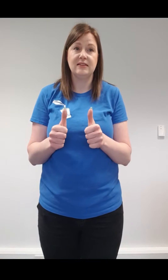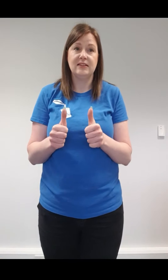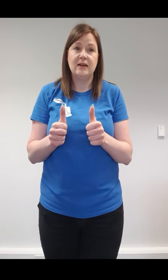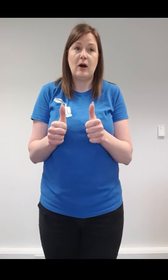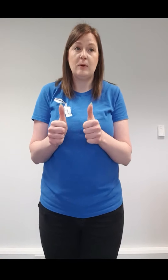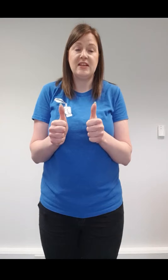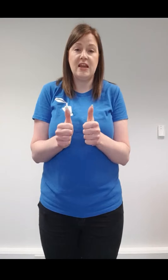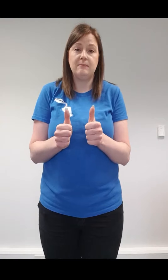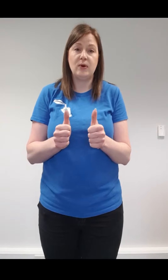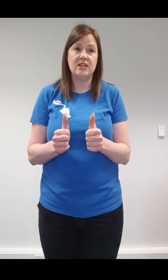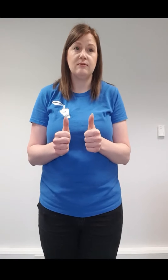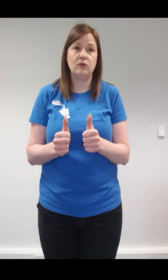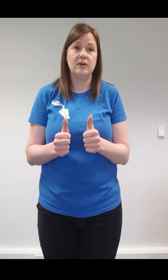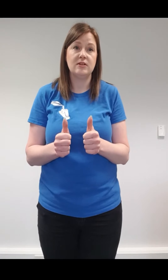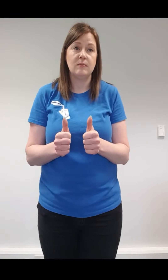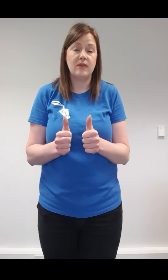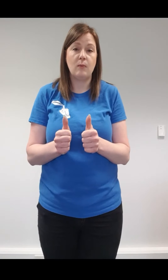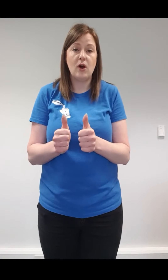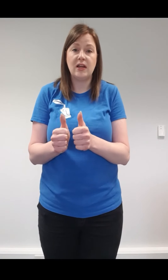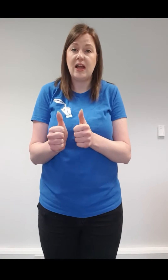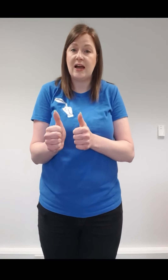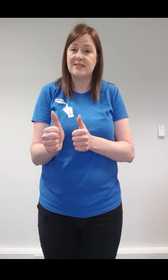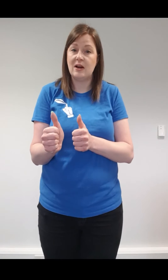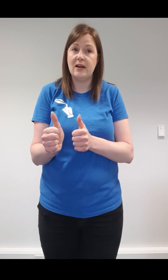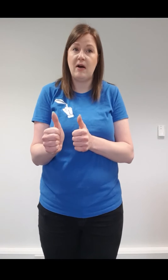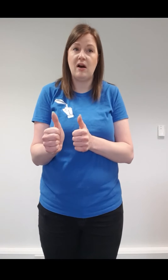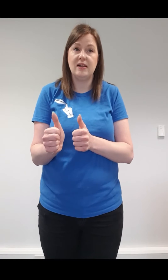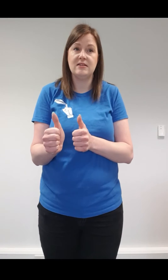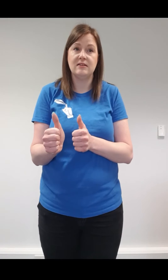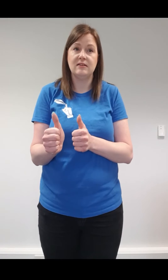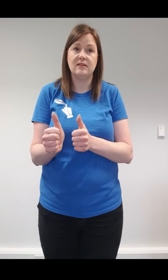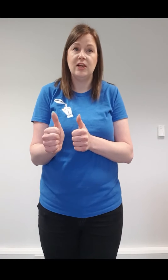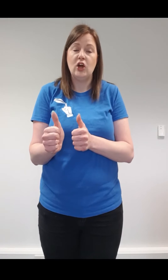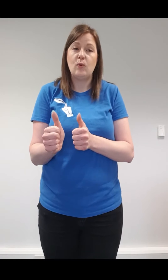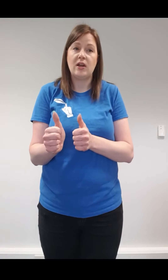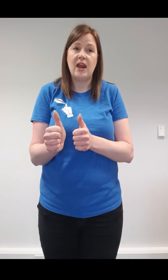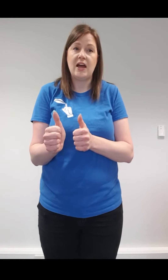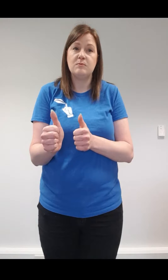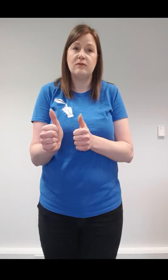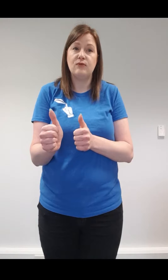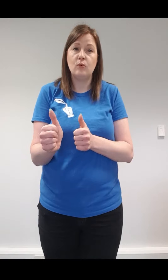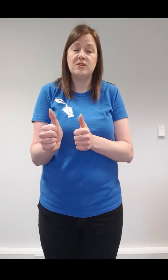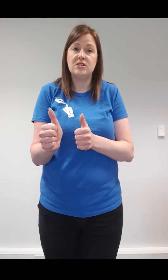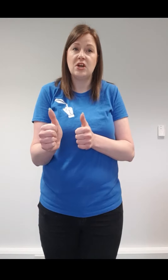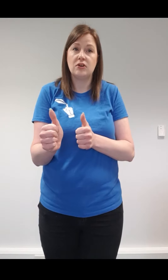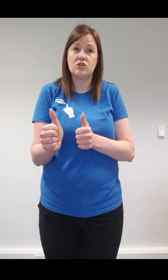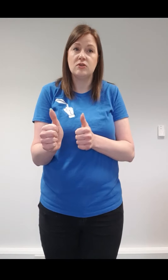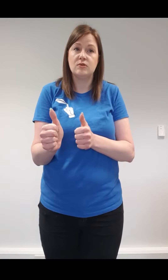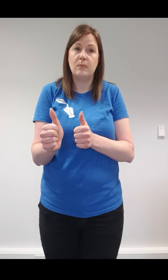palms in, pointing forward, with our working hand slightly behind. Working hand moves forward to touch your